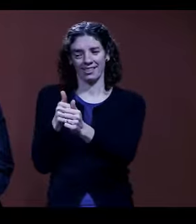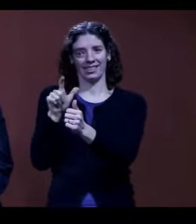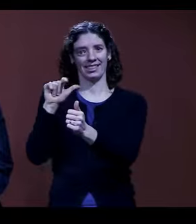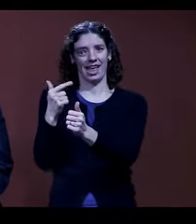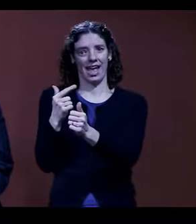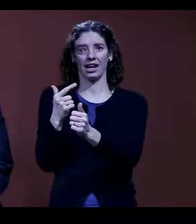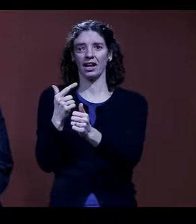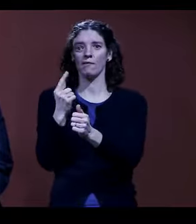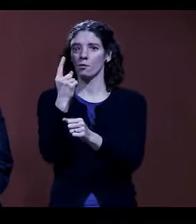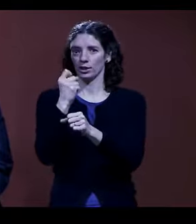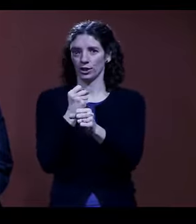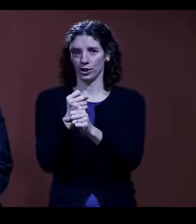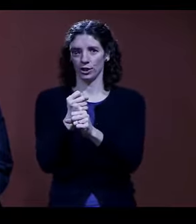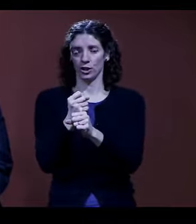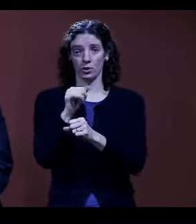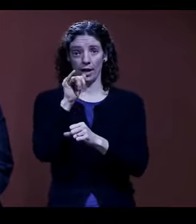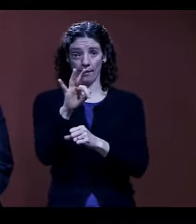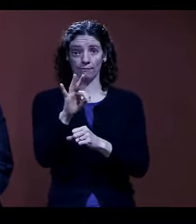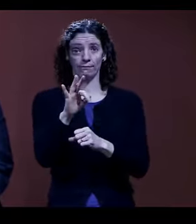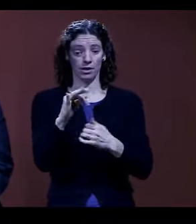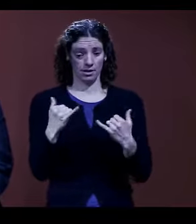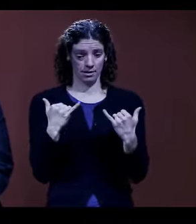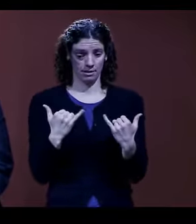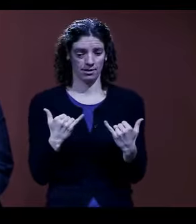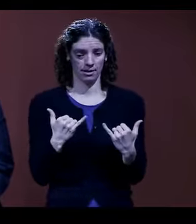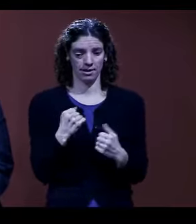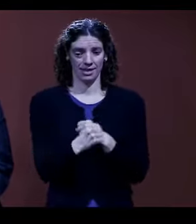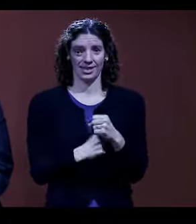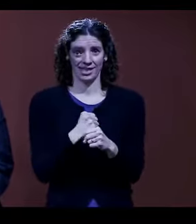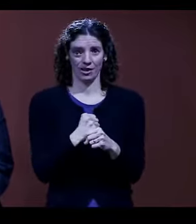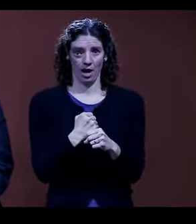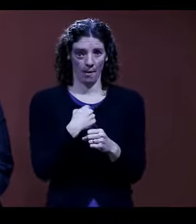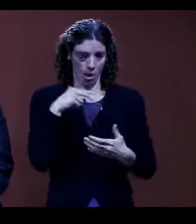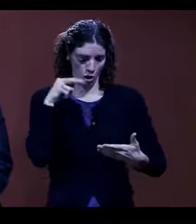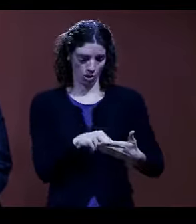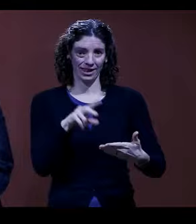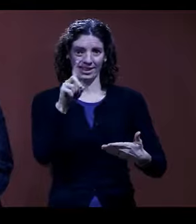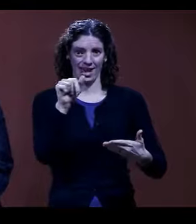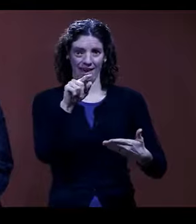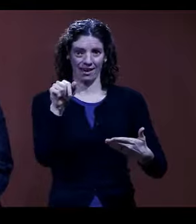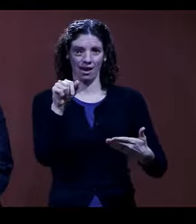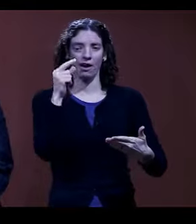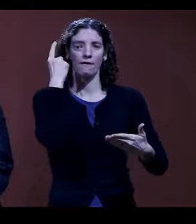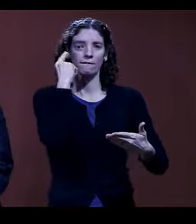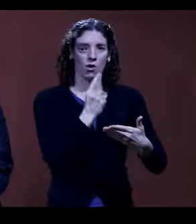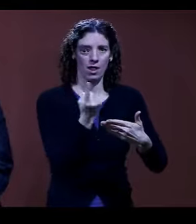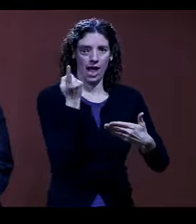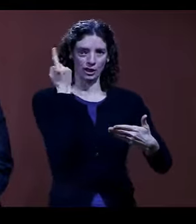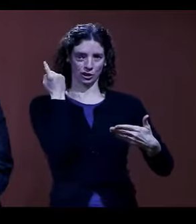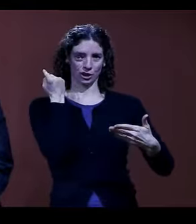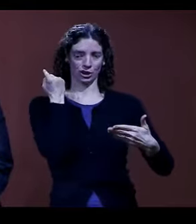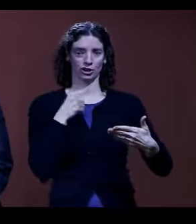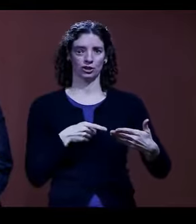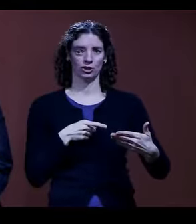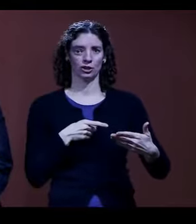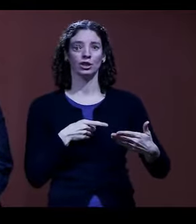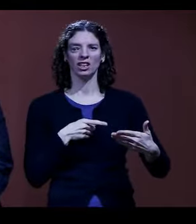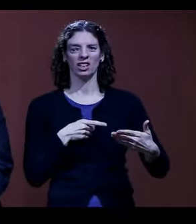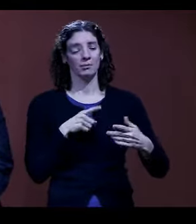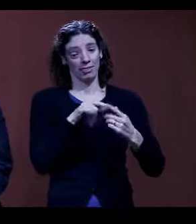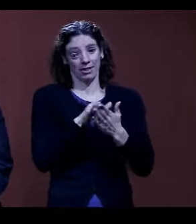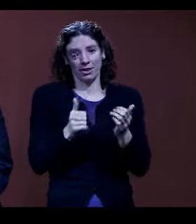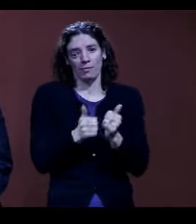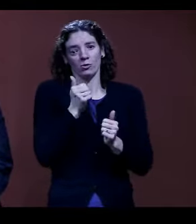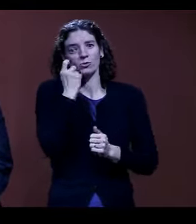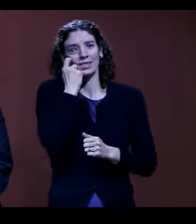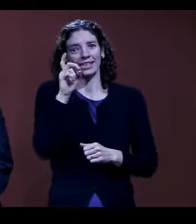you're reviewing the data for use, you'll notice that the year will be 1 year behind, but that is the most recent data. And